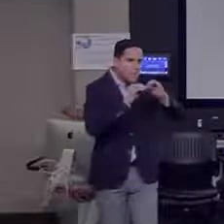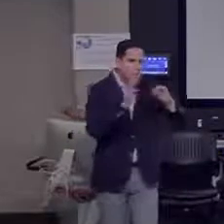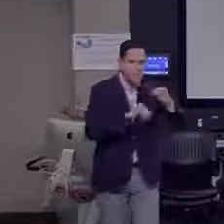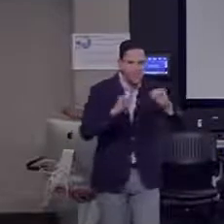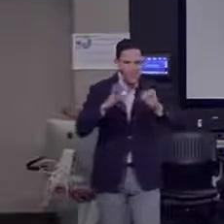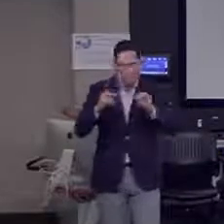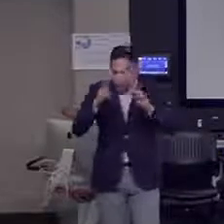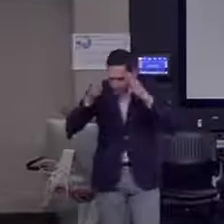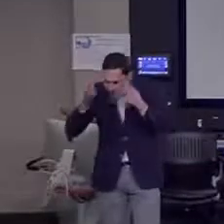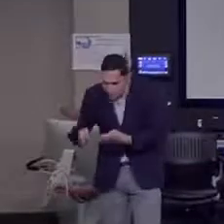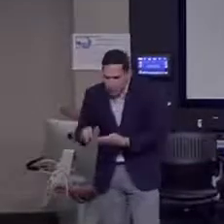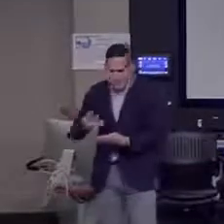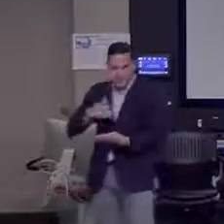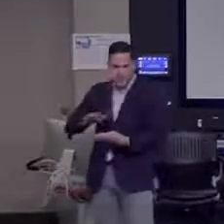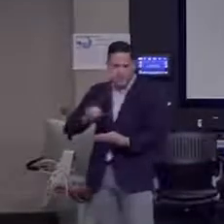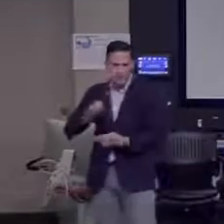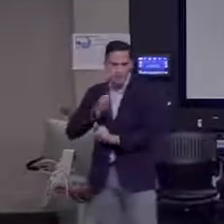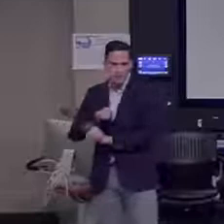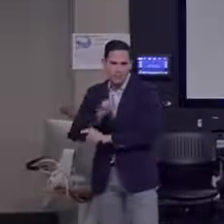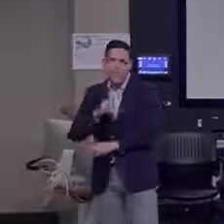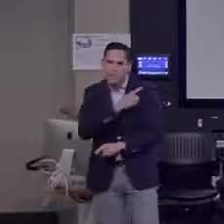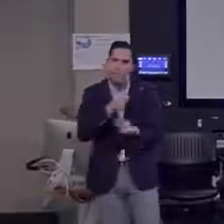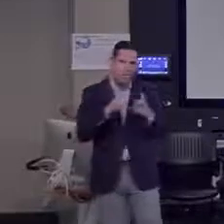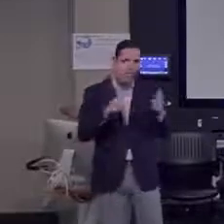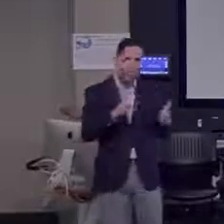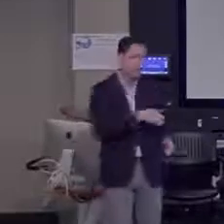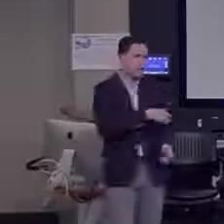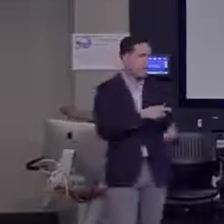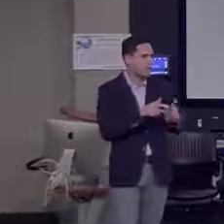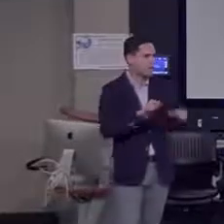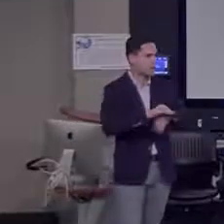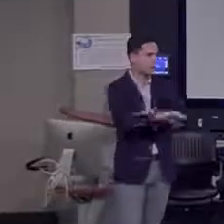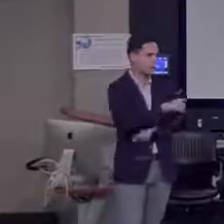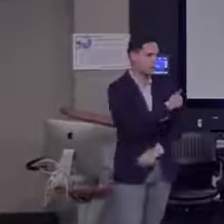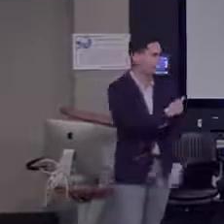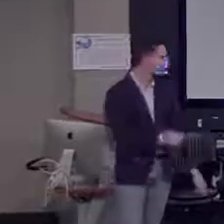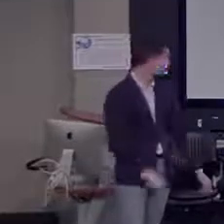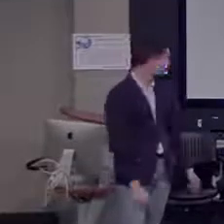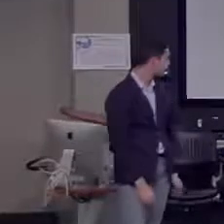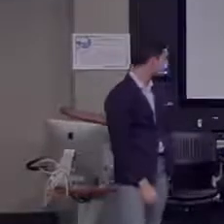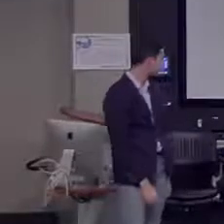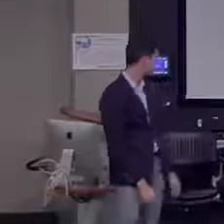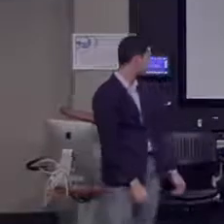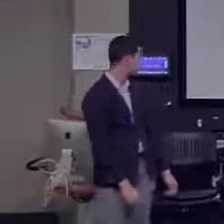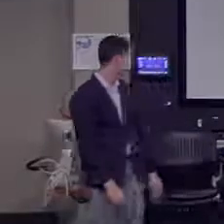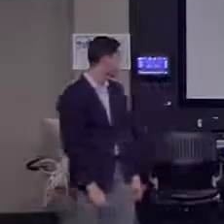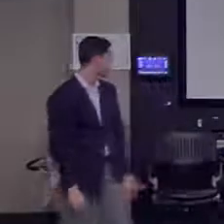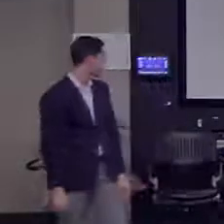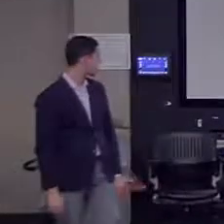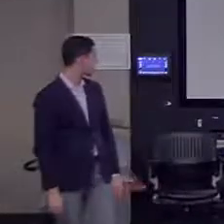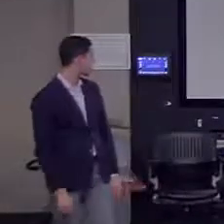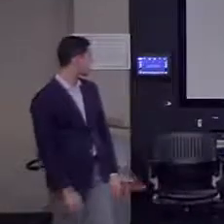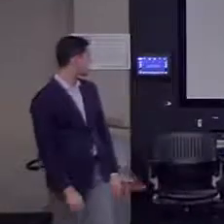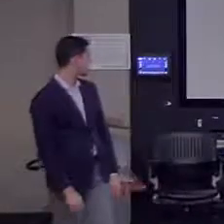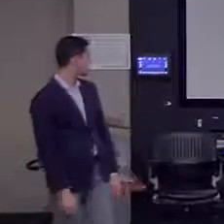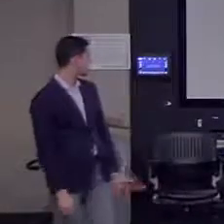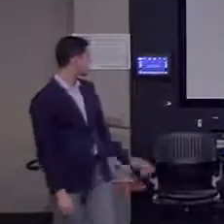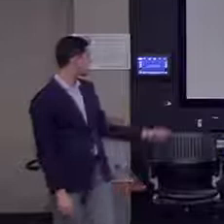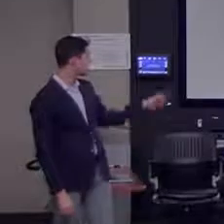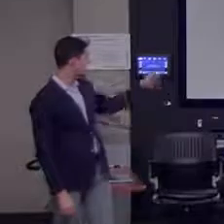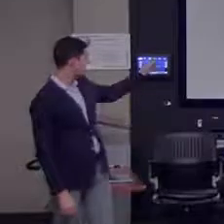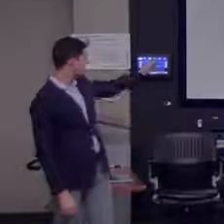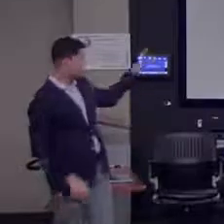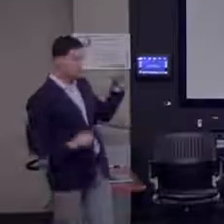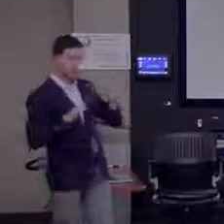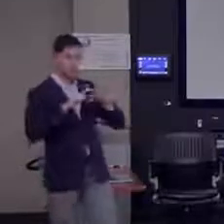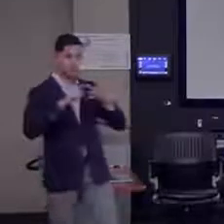this is a powerful language effect. And this finding also should make people who care about interventions